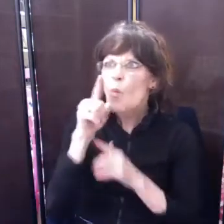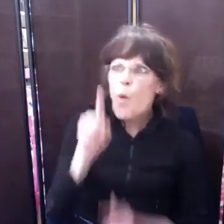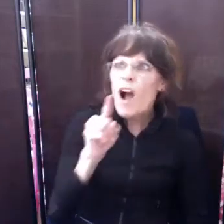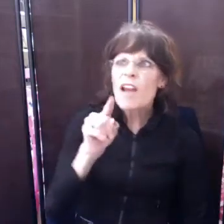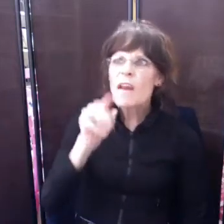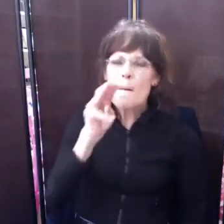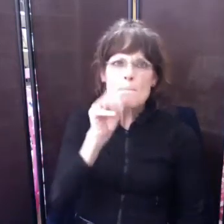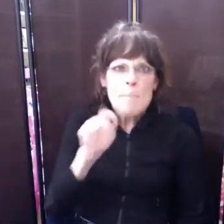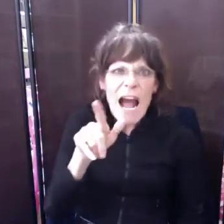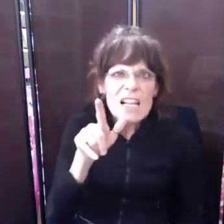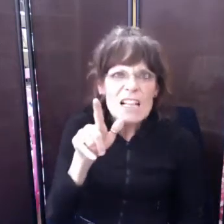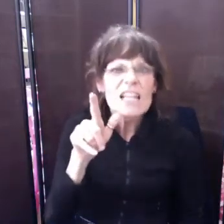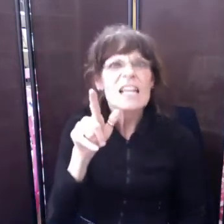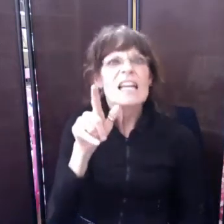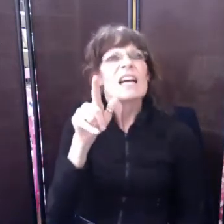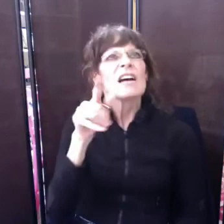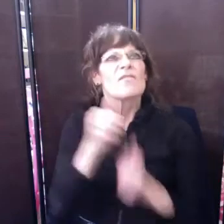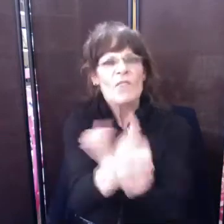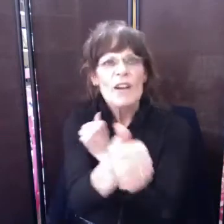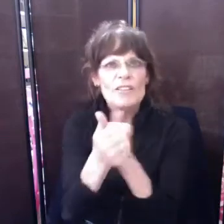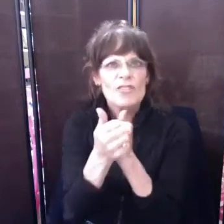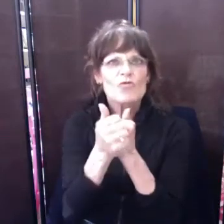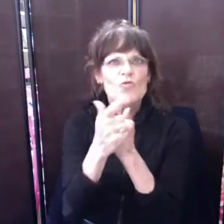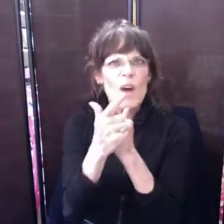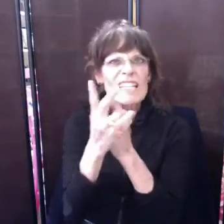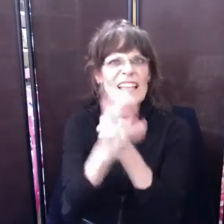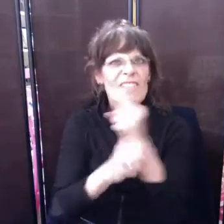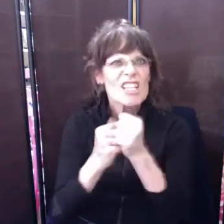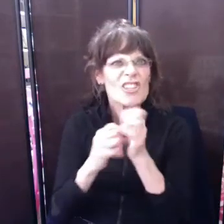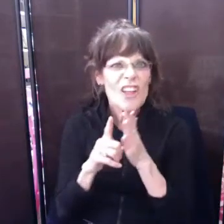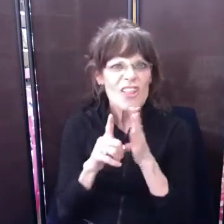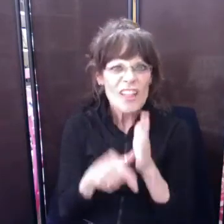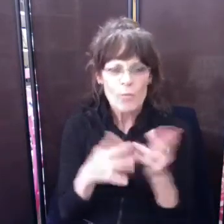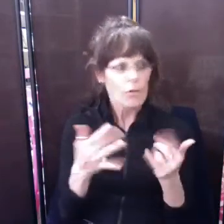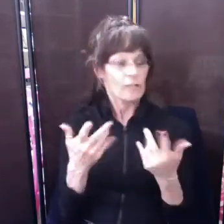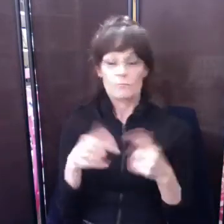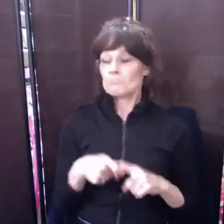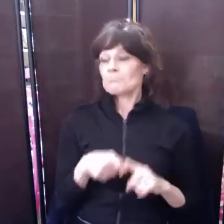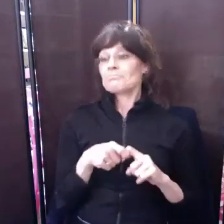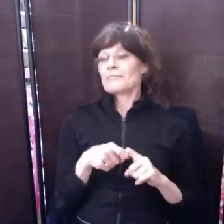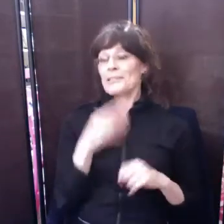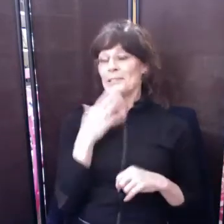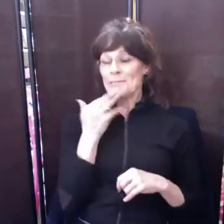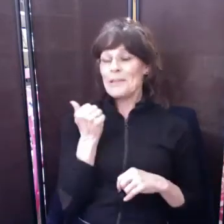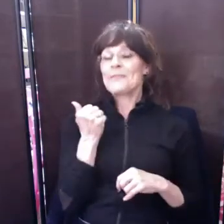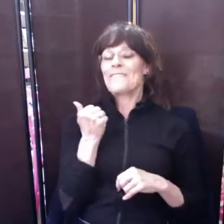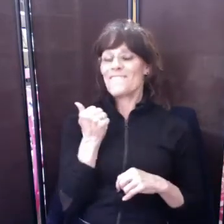away from me 27 years later. But wait, it gets better. When my son